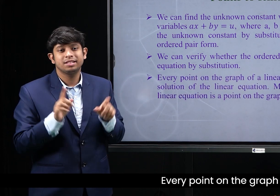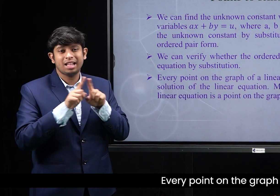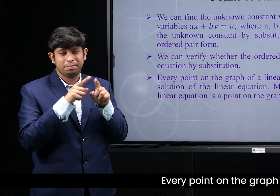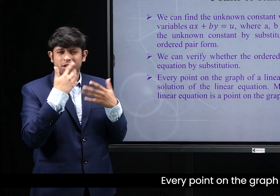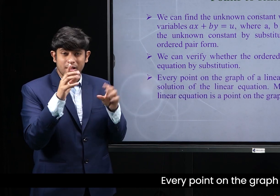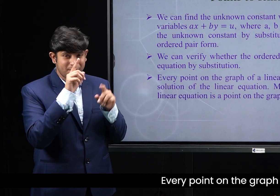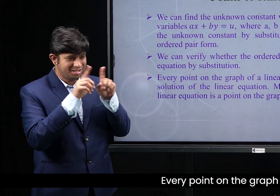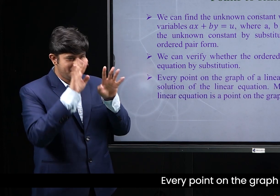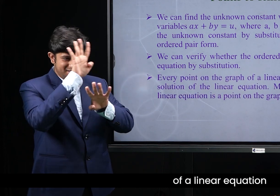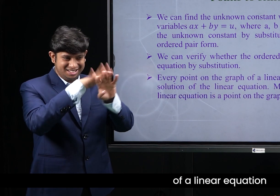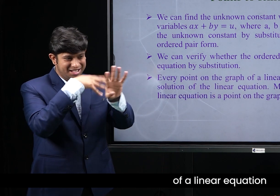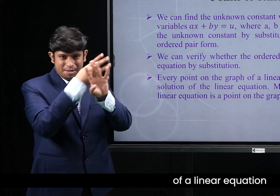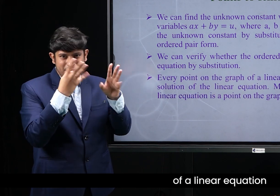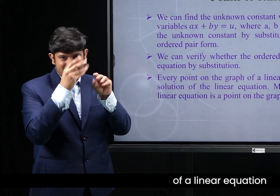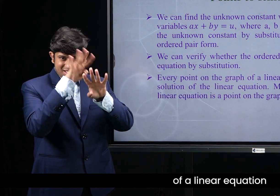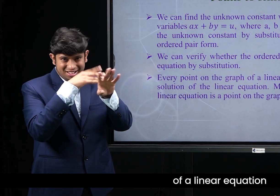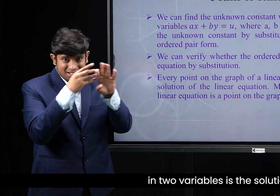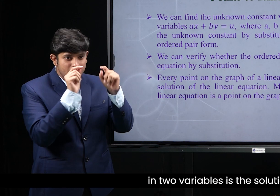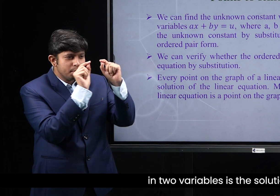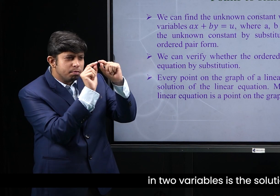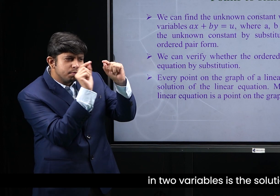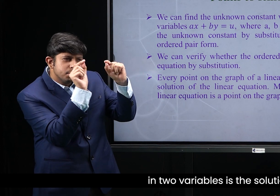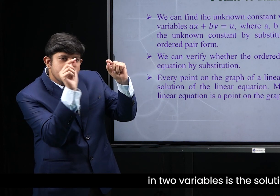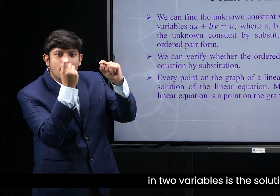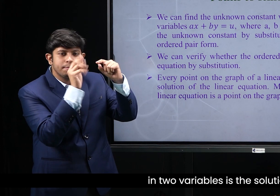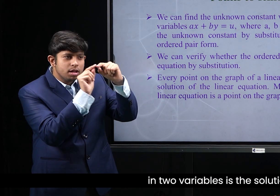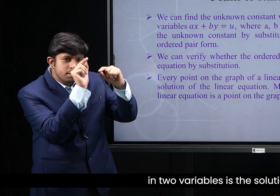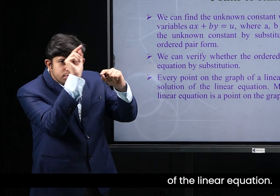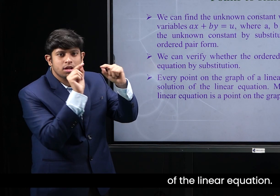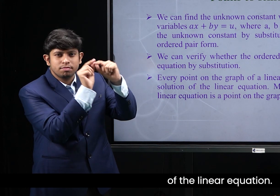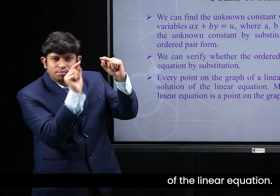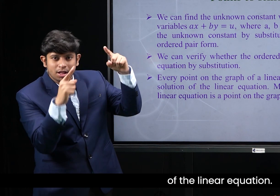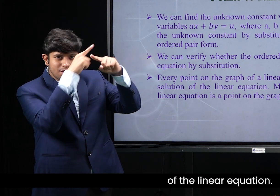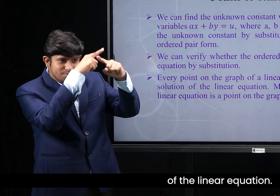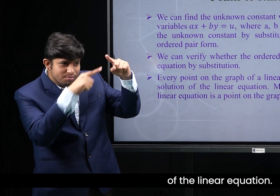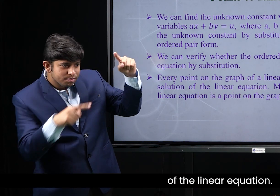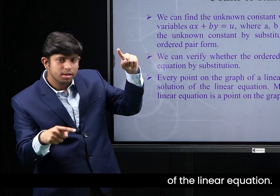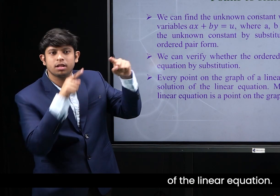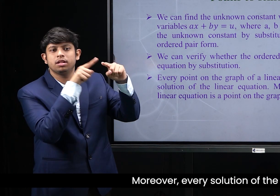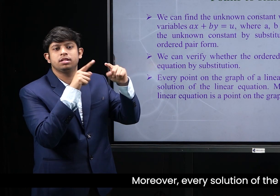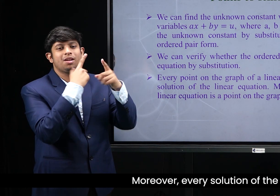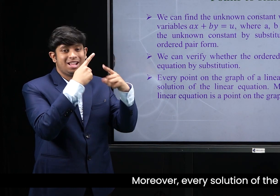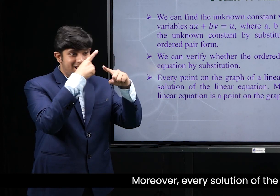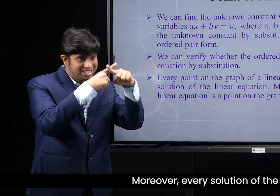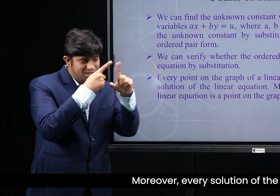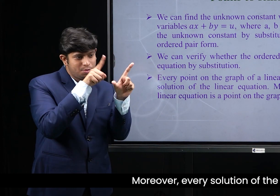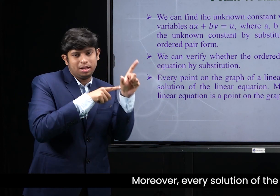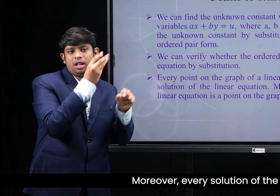Every point on the graph of a linear equation in two variables is a solution of the linear equation. Moreover, every solution of the